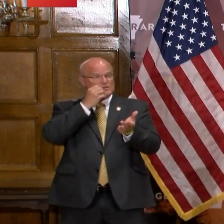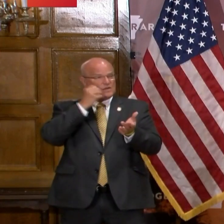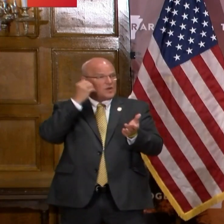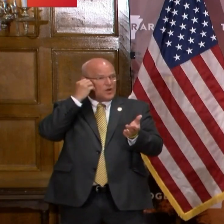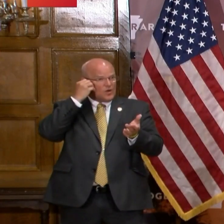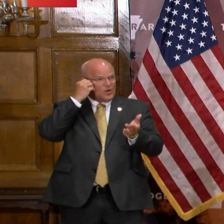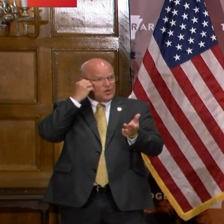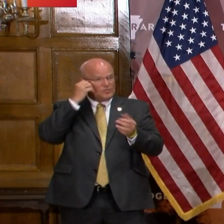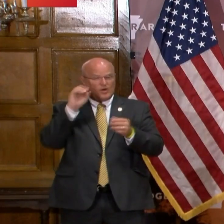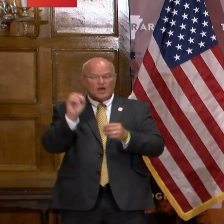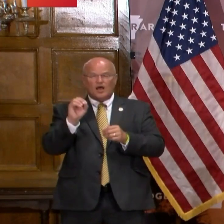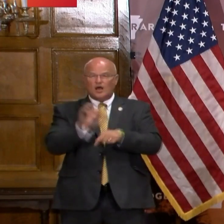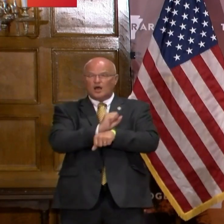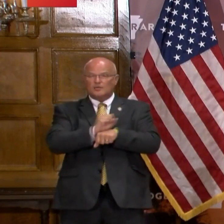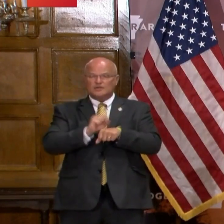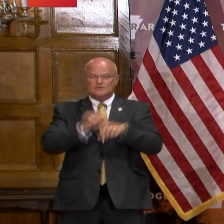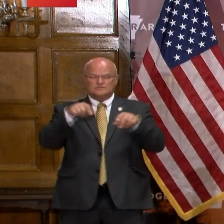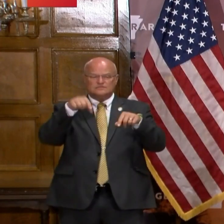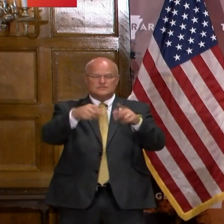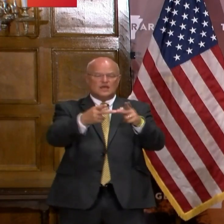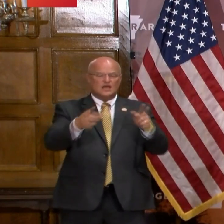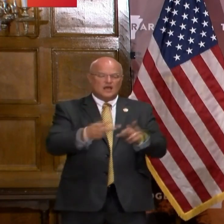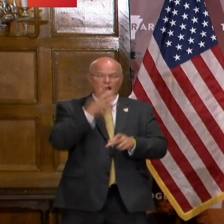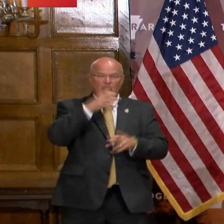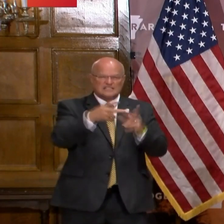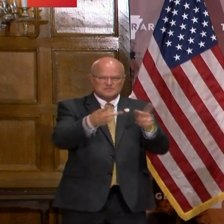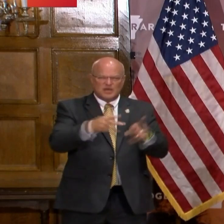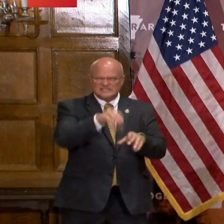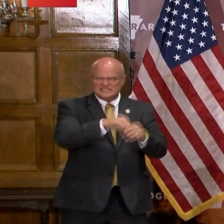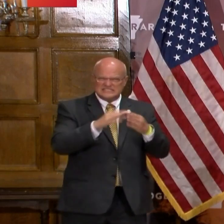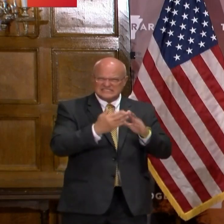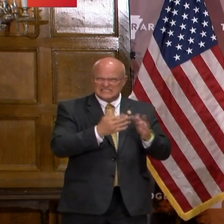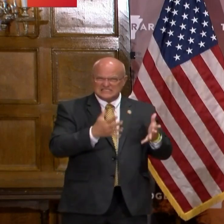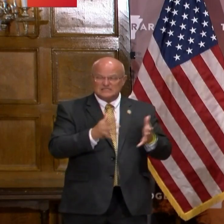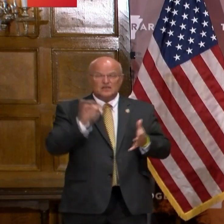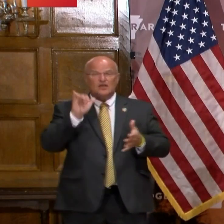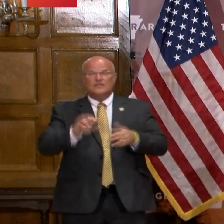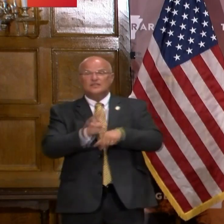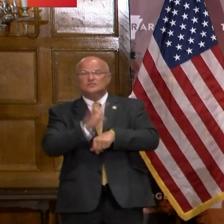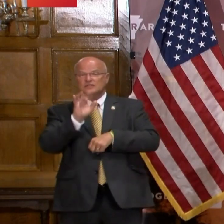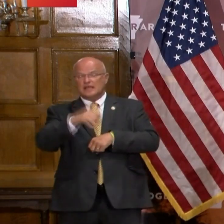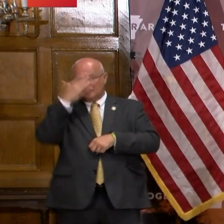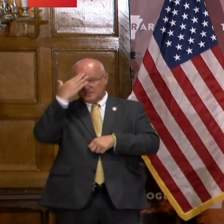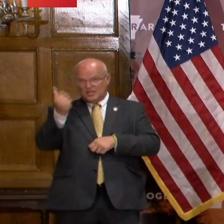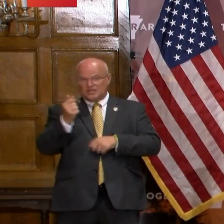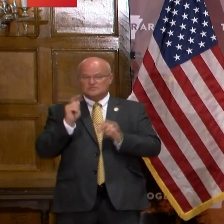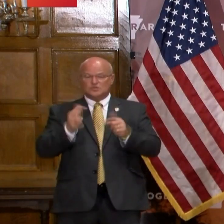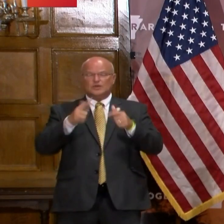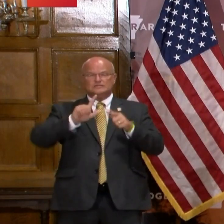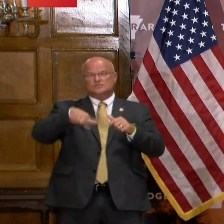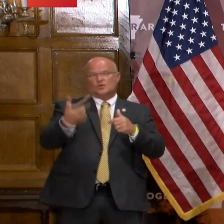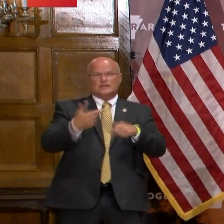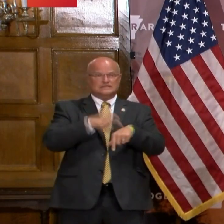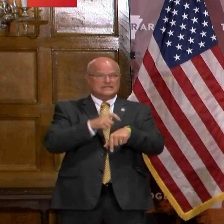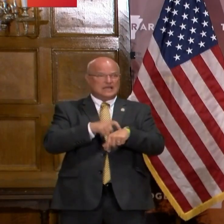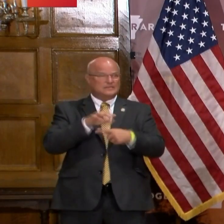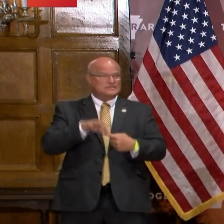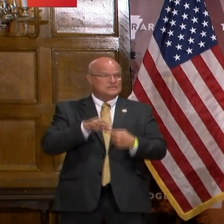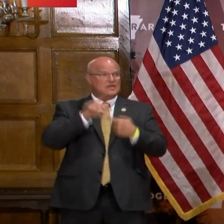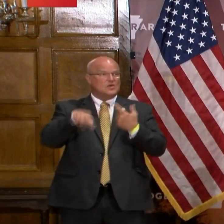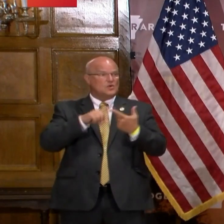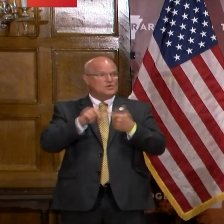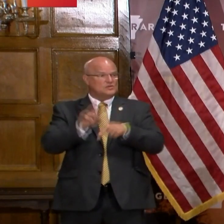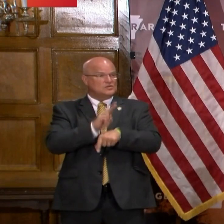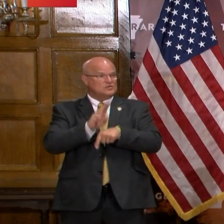home operators in hotspots. And so they're utilizing that because it's a quick turnaround, particularly whenever